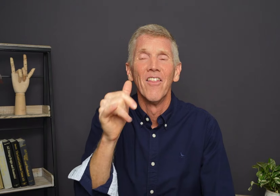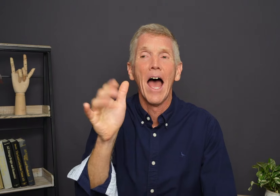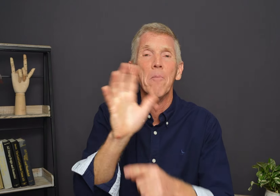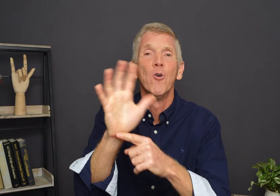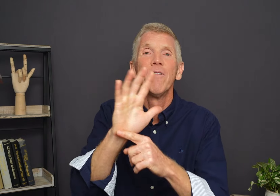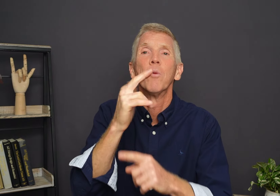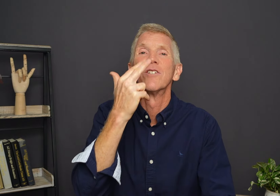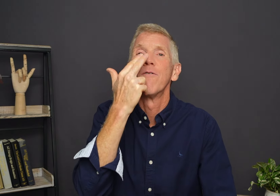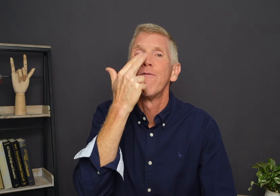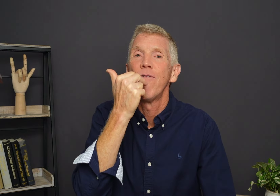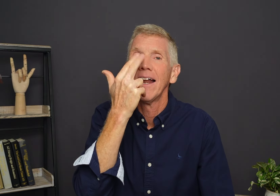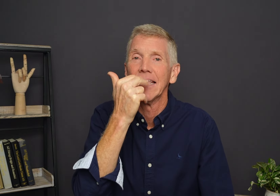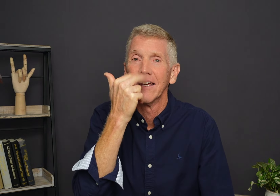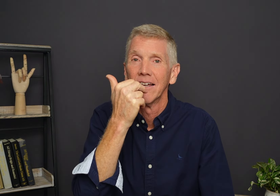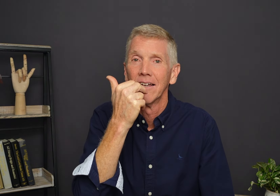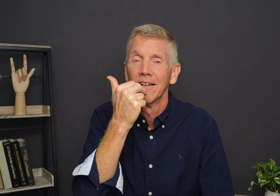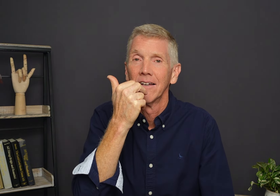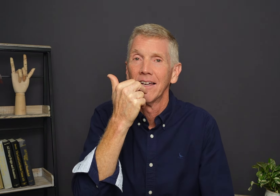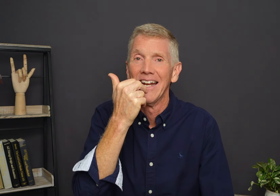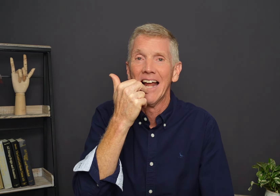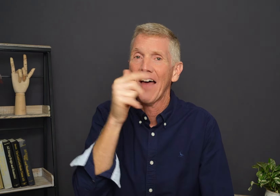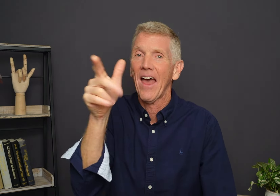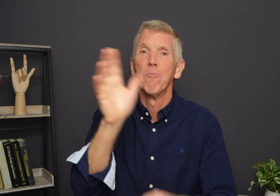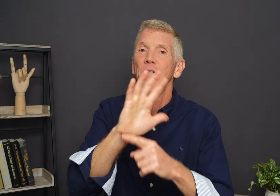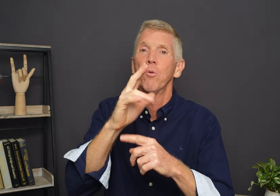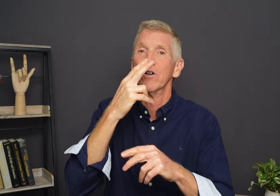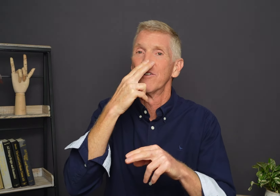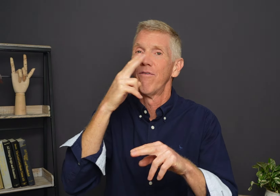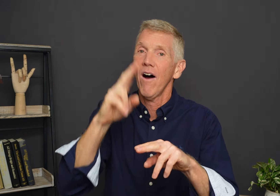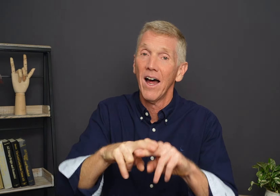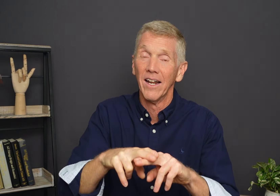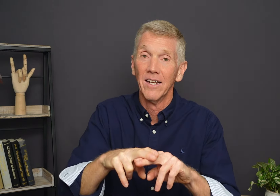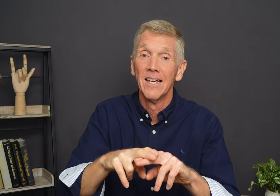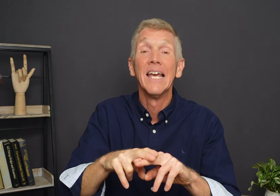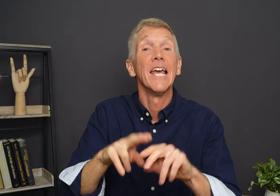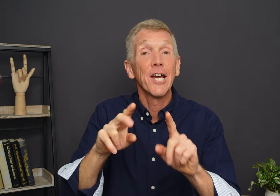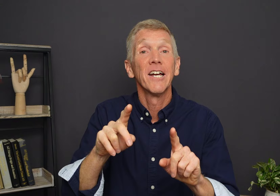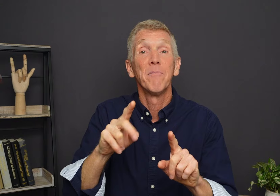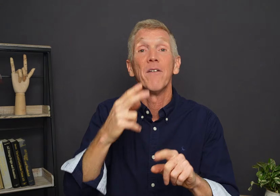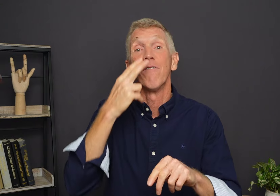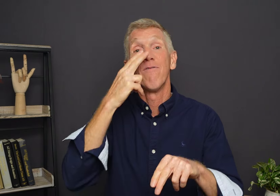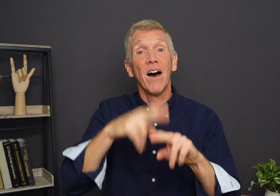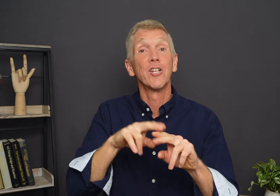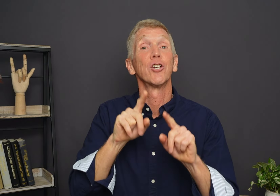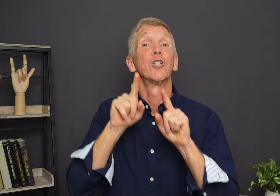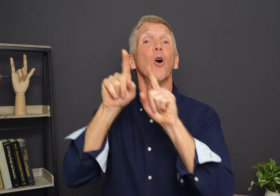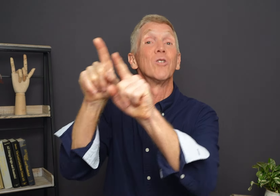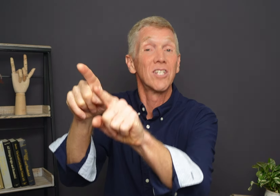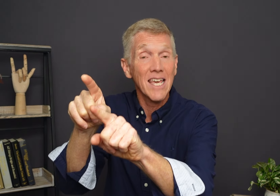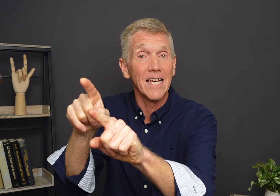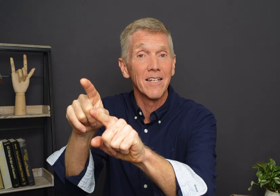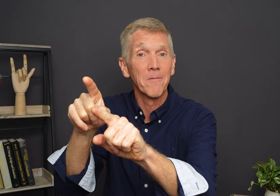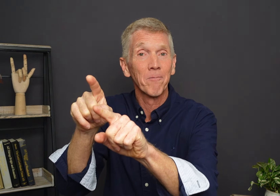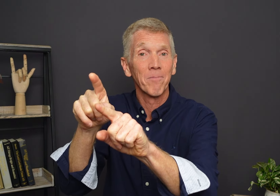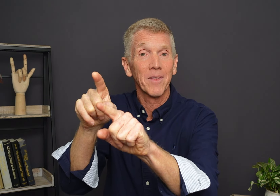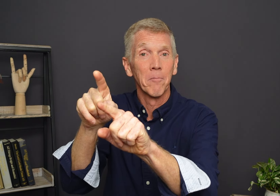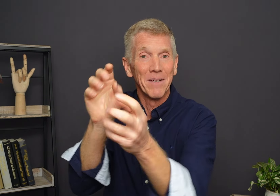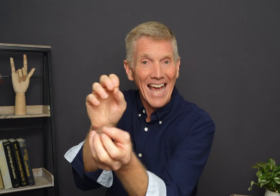that movie was funny. Okay, not that movie was fun. It could have been fun to go see it. But the